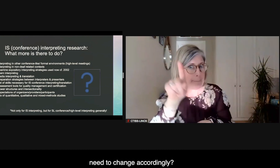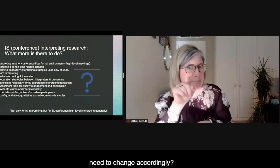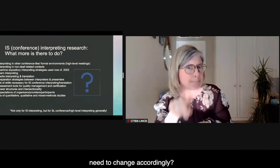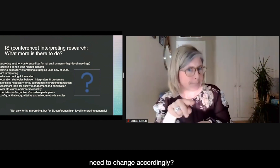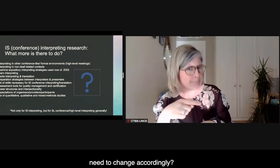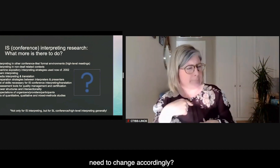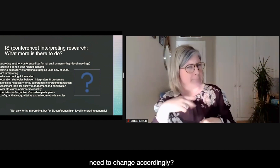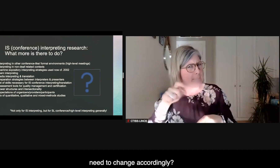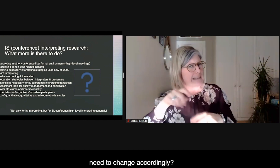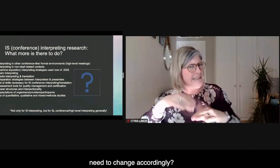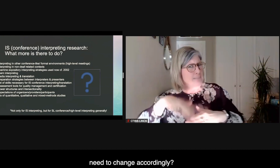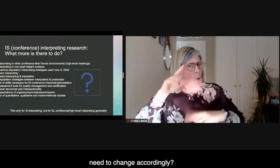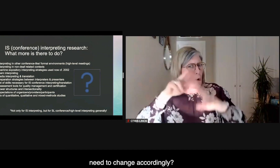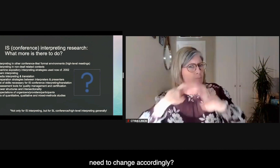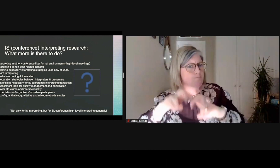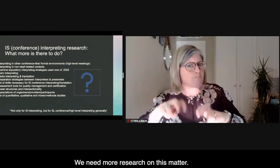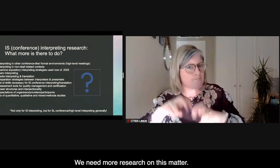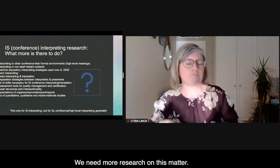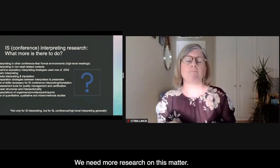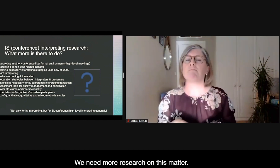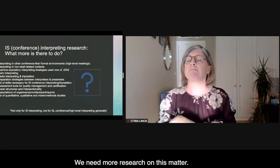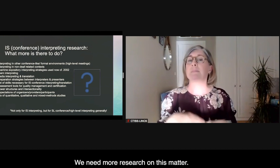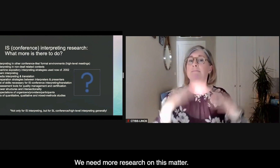change accordingly? We need more research on this matter.